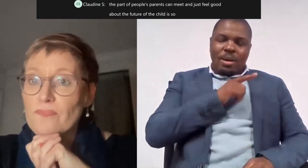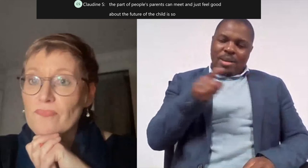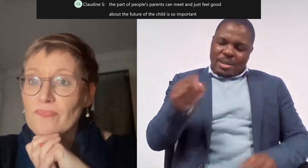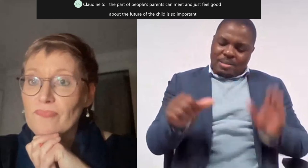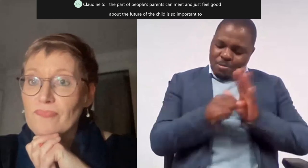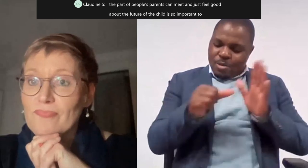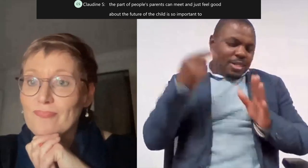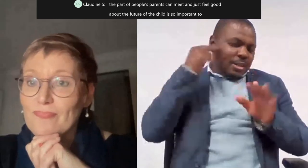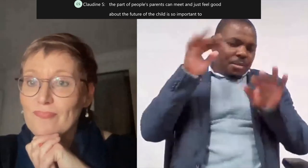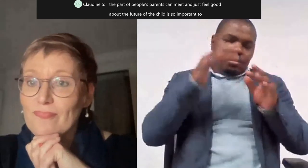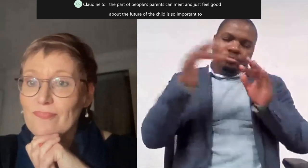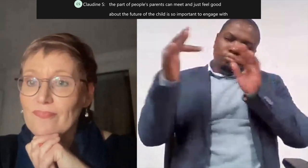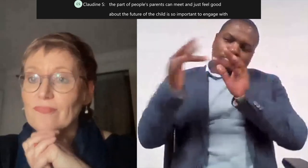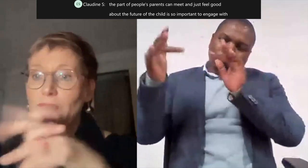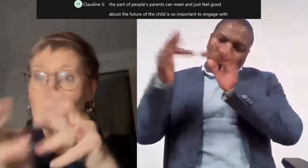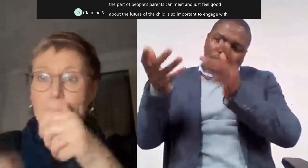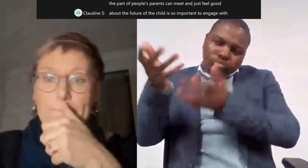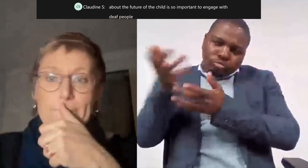people.